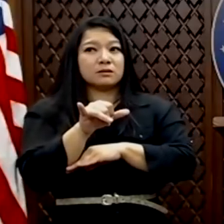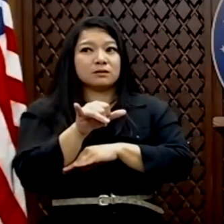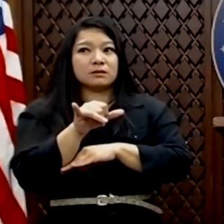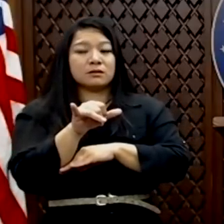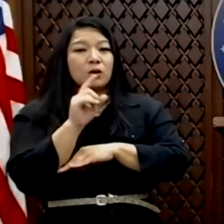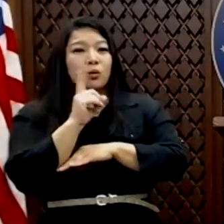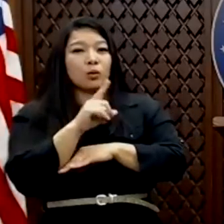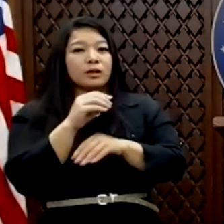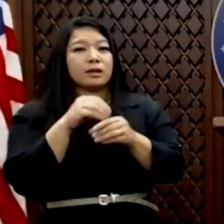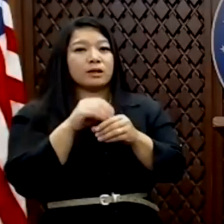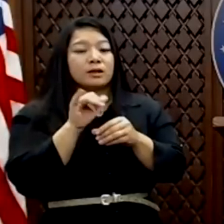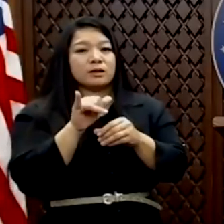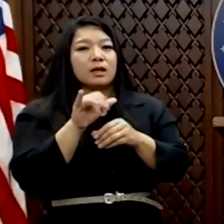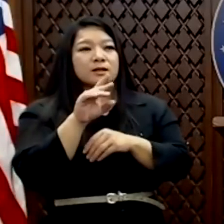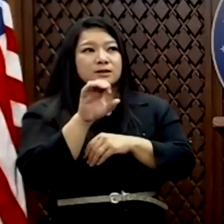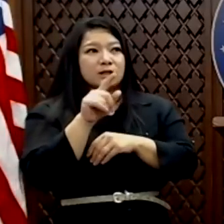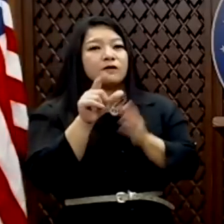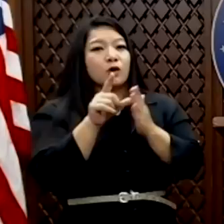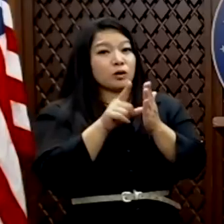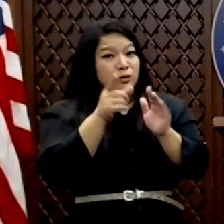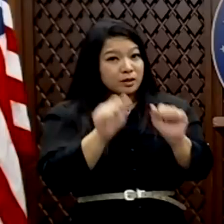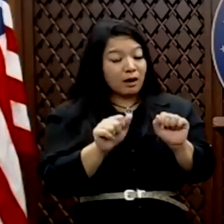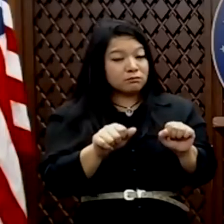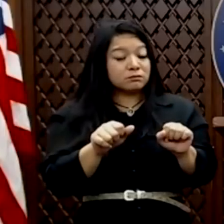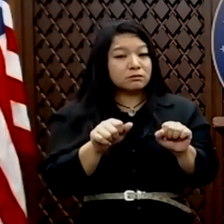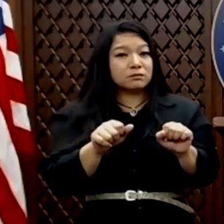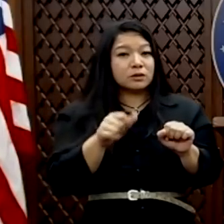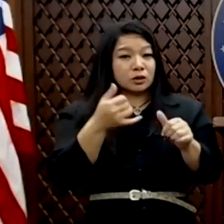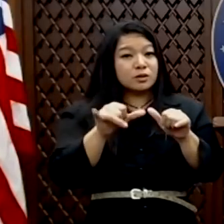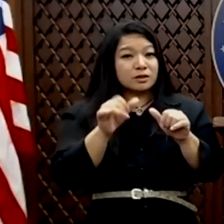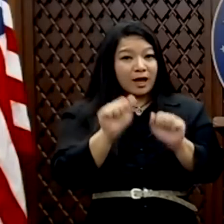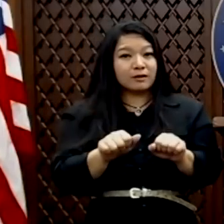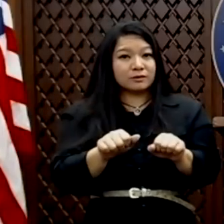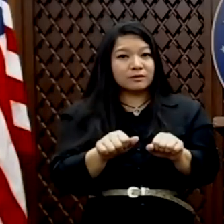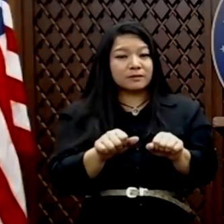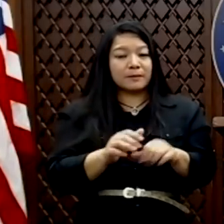an order in the executive order that says you can, then you still can.